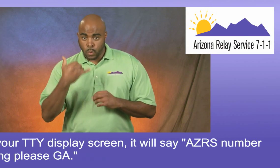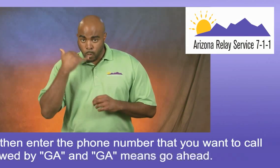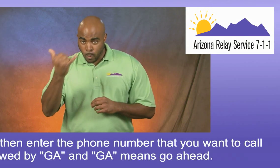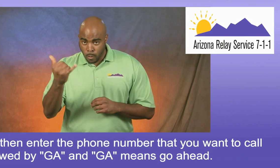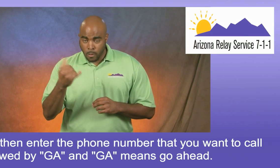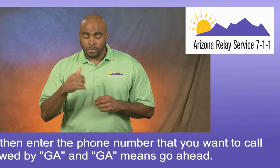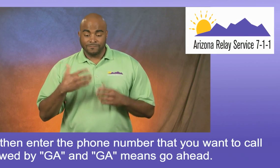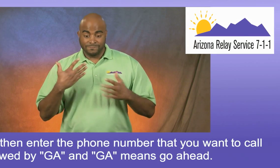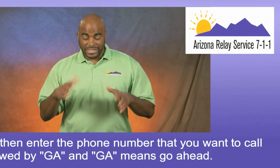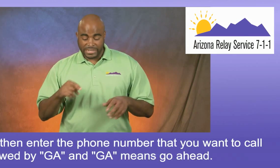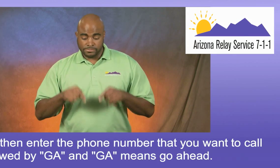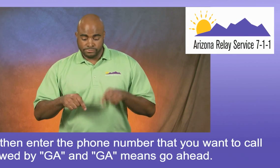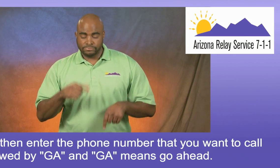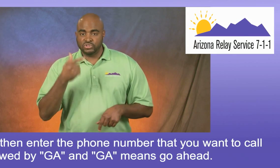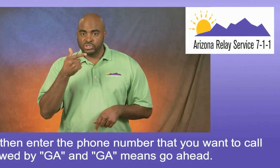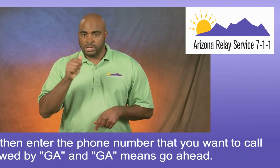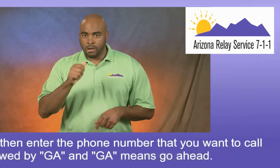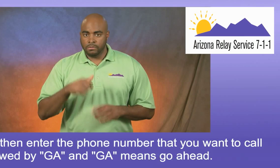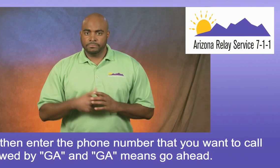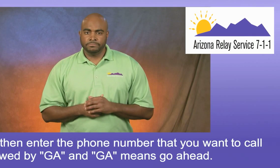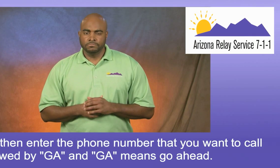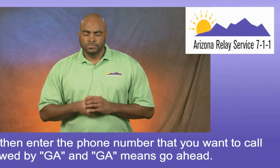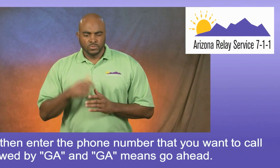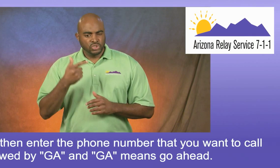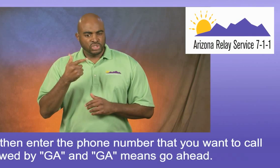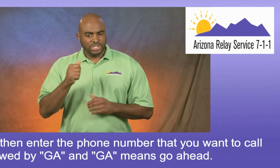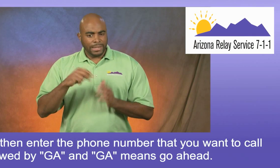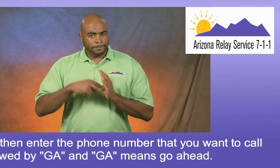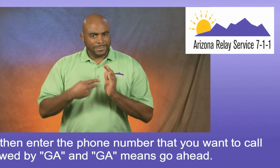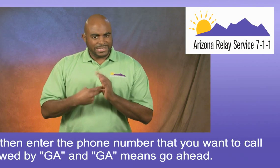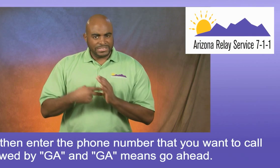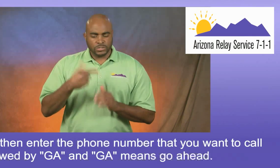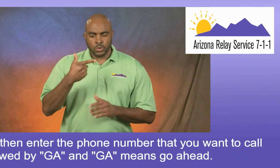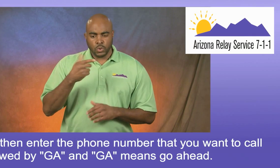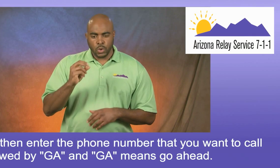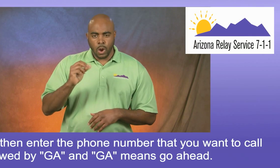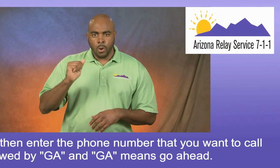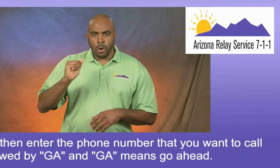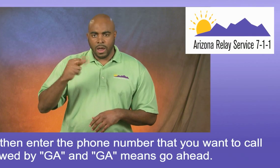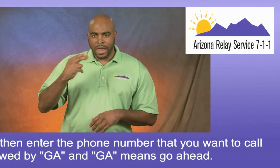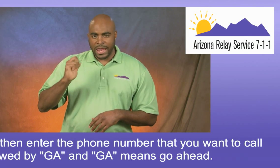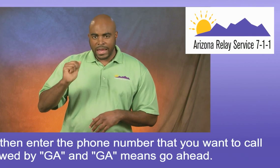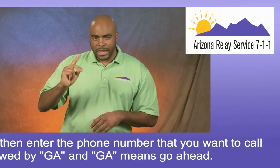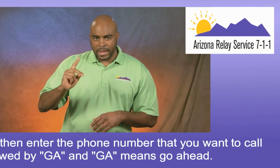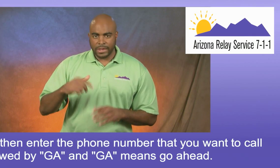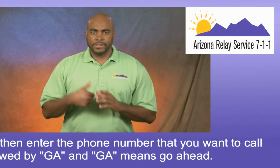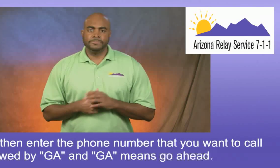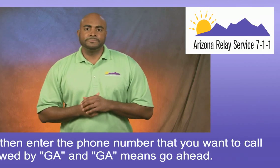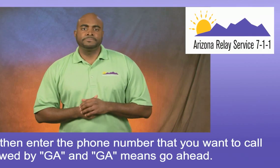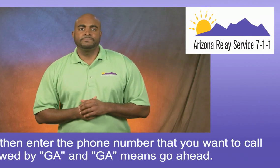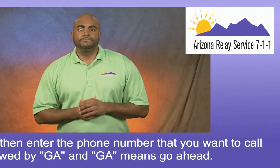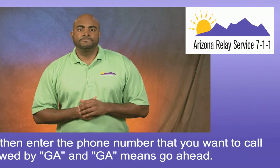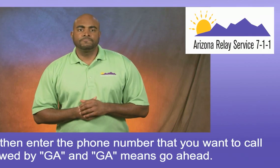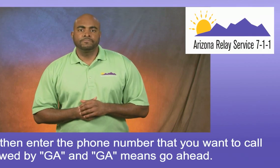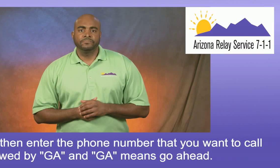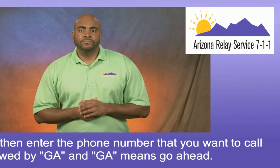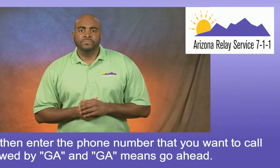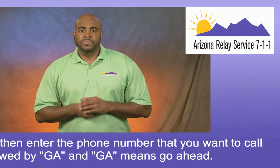You then enter the phone number that you want to call, followed by GA. And GA means go ahead.